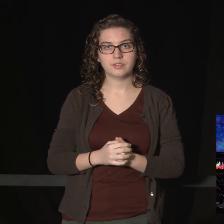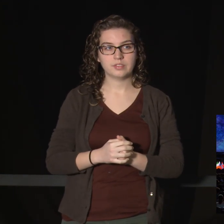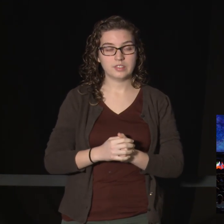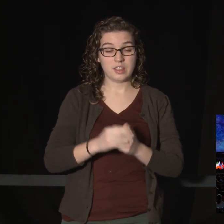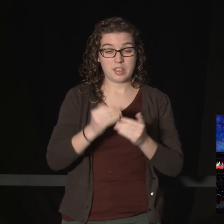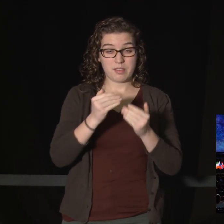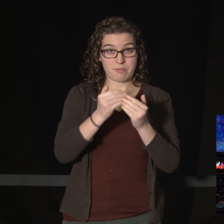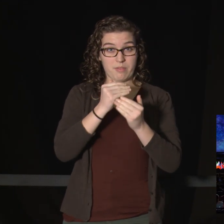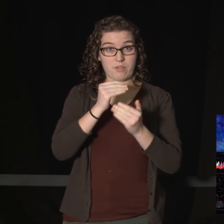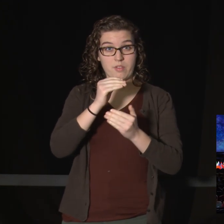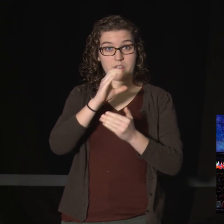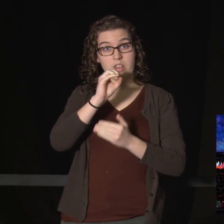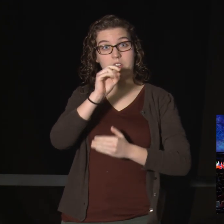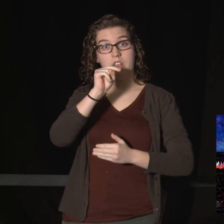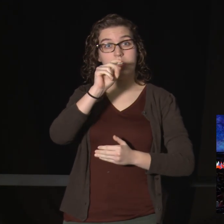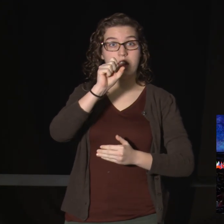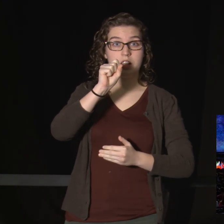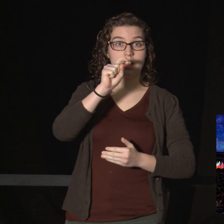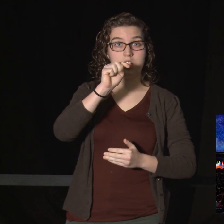before the conversion of Constantine,